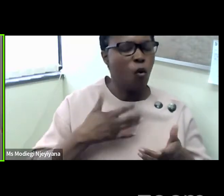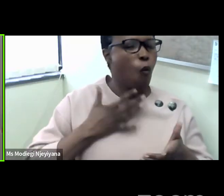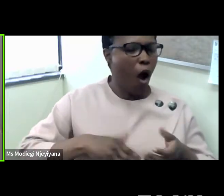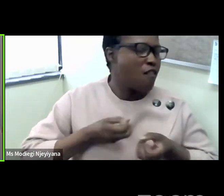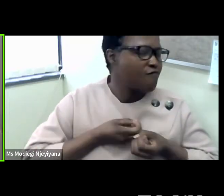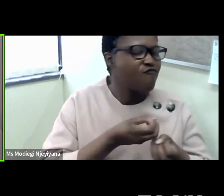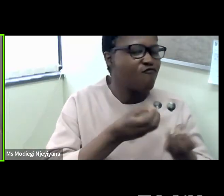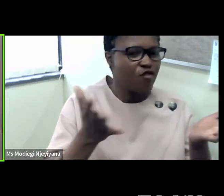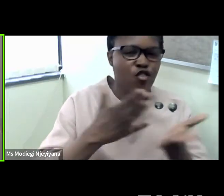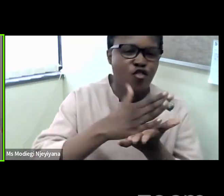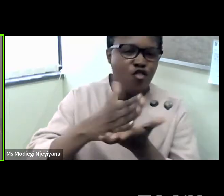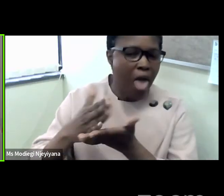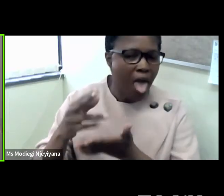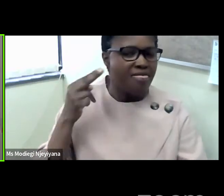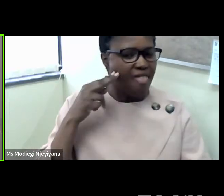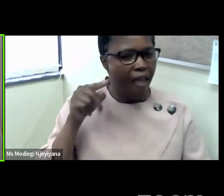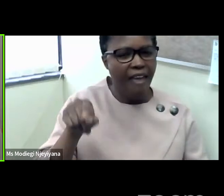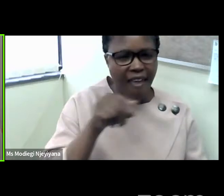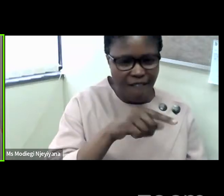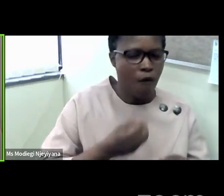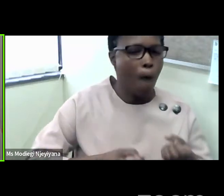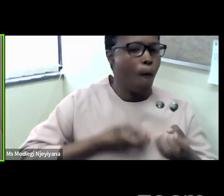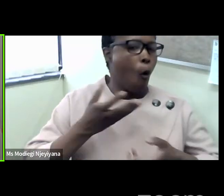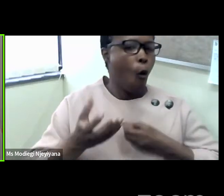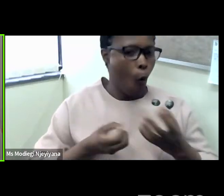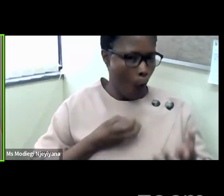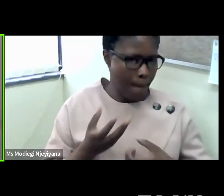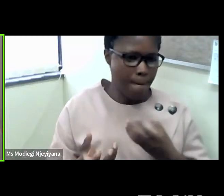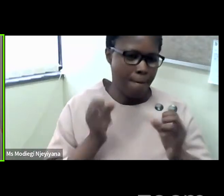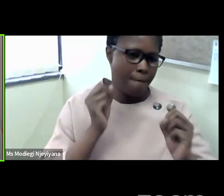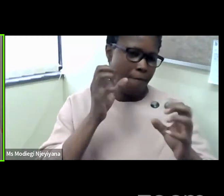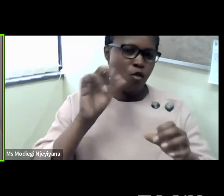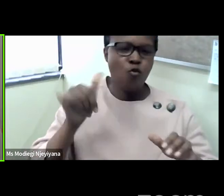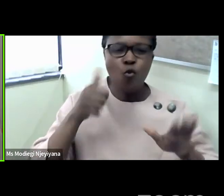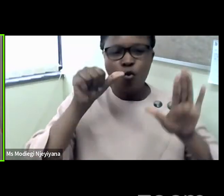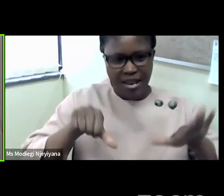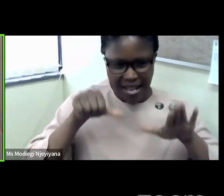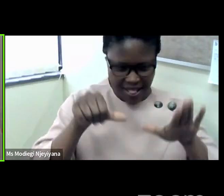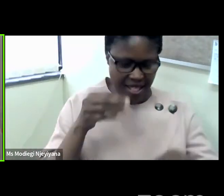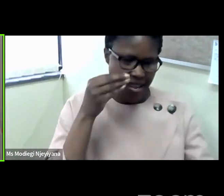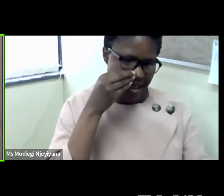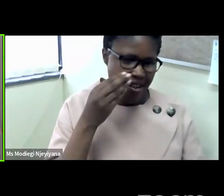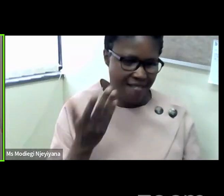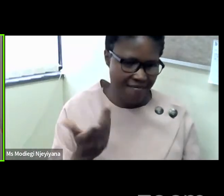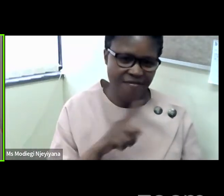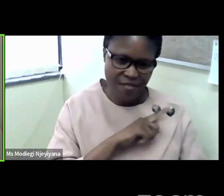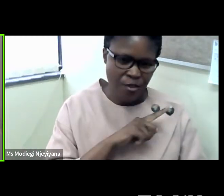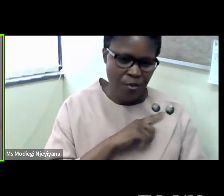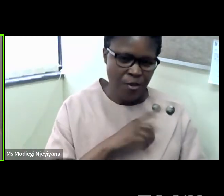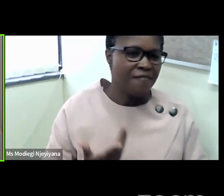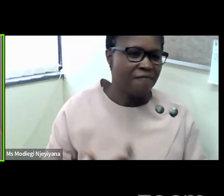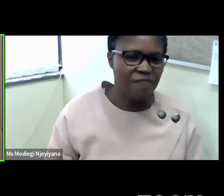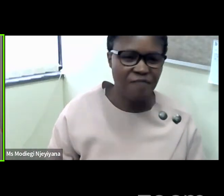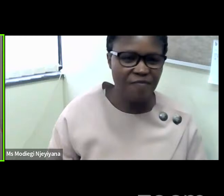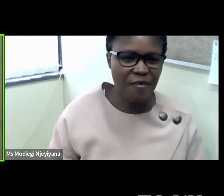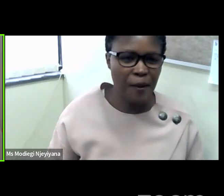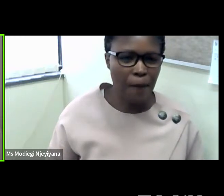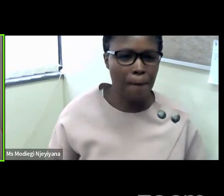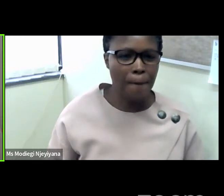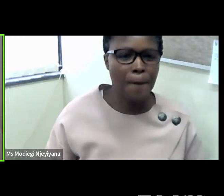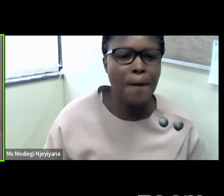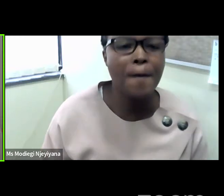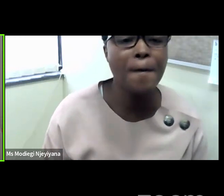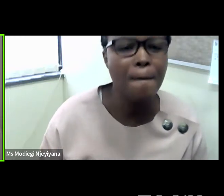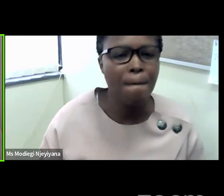me, but I remembered it. And I wanted to share that emotion and that experience with the deaf community. And that's